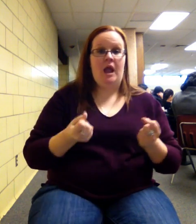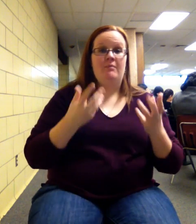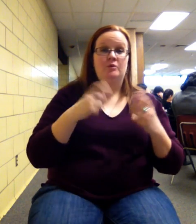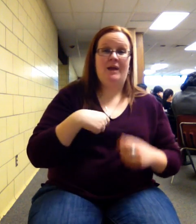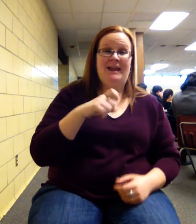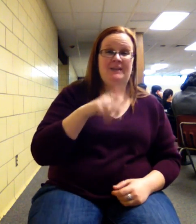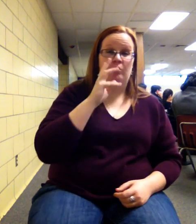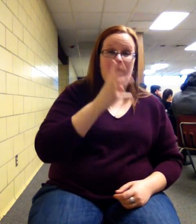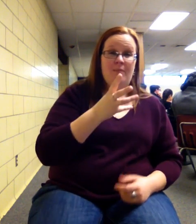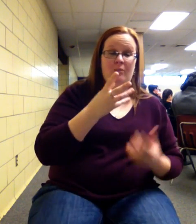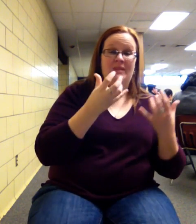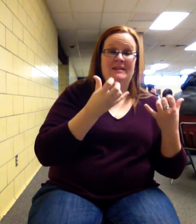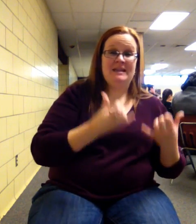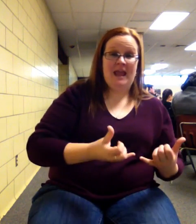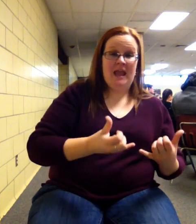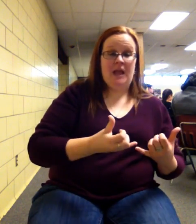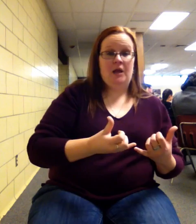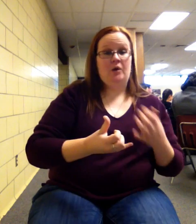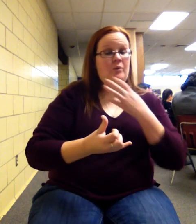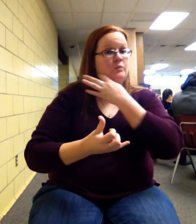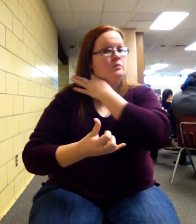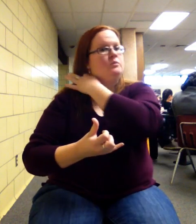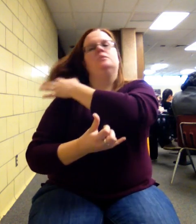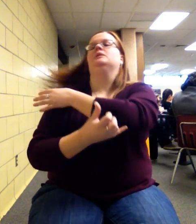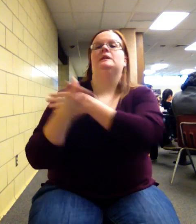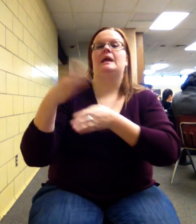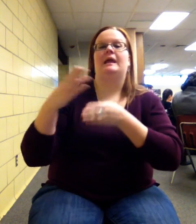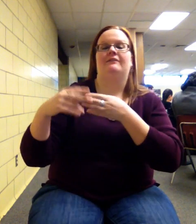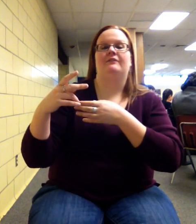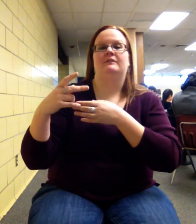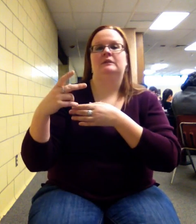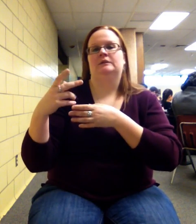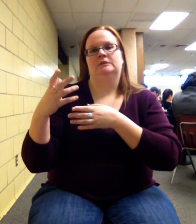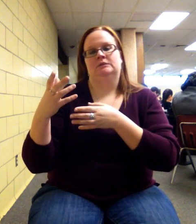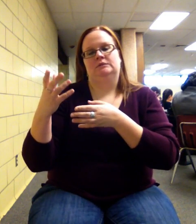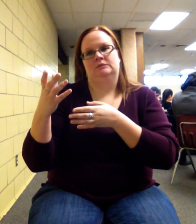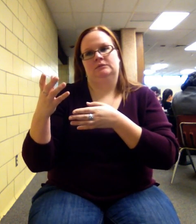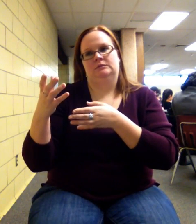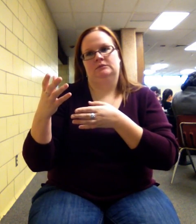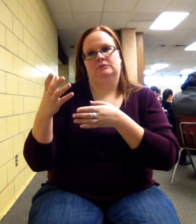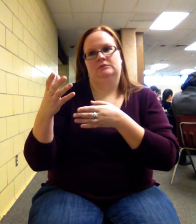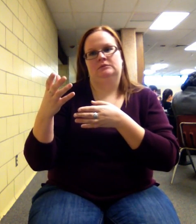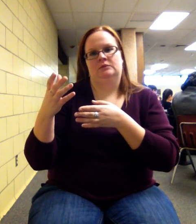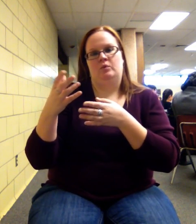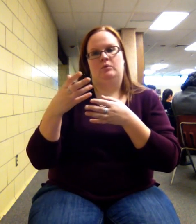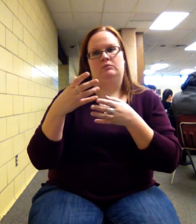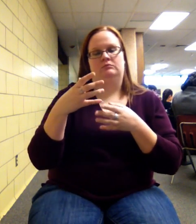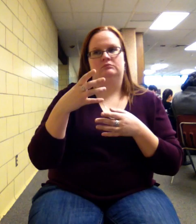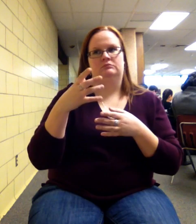with then at year 2 so that I can have this $200 at the end of year 3? So like I